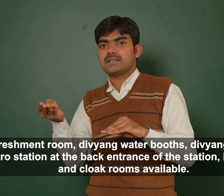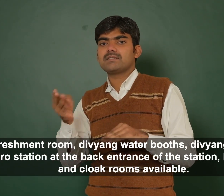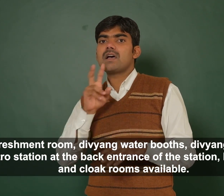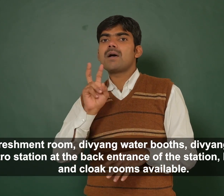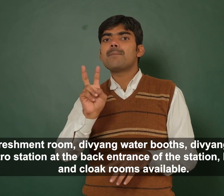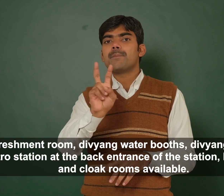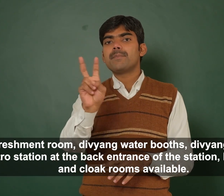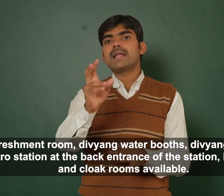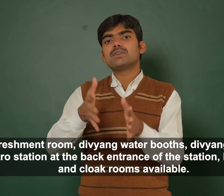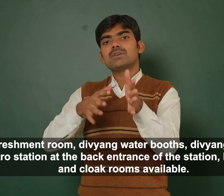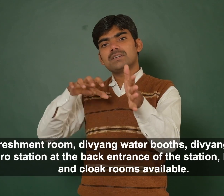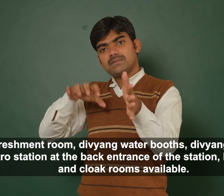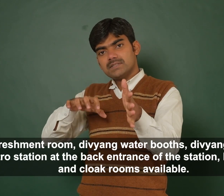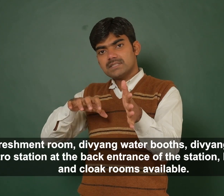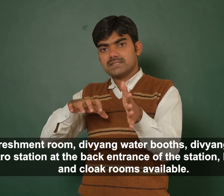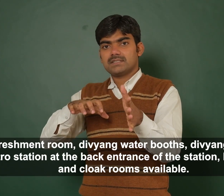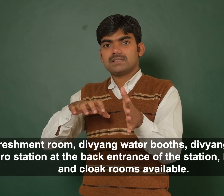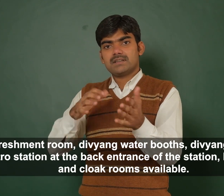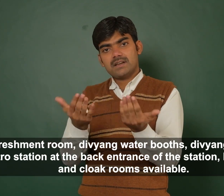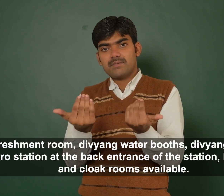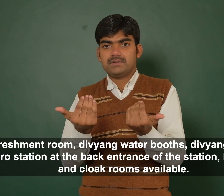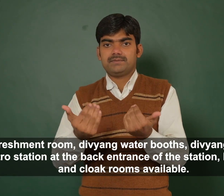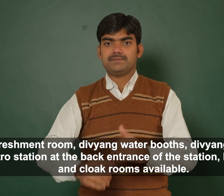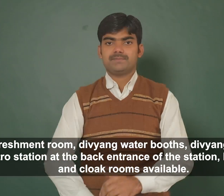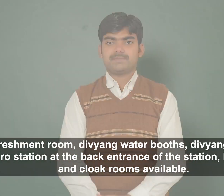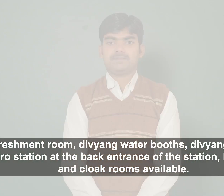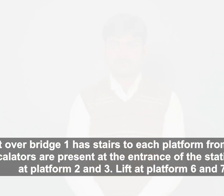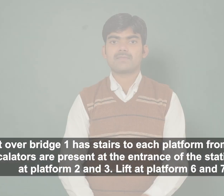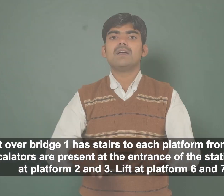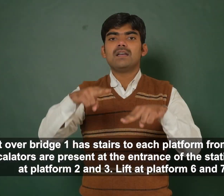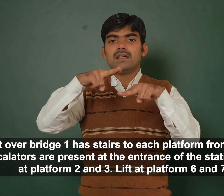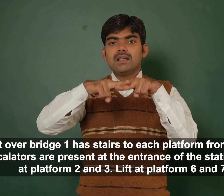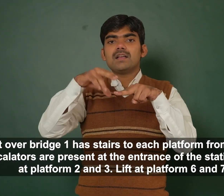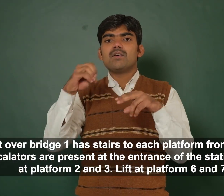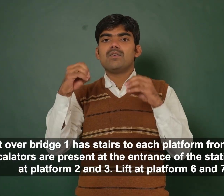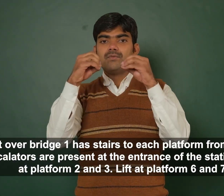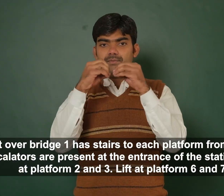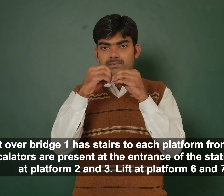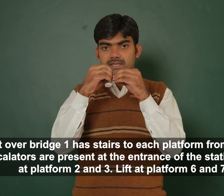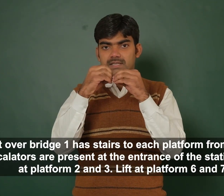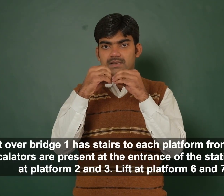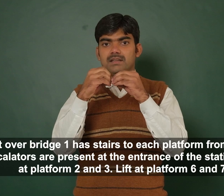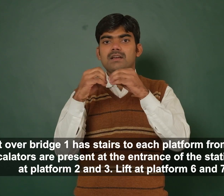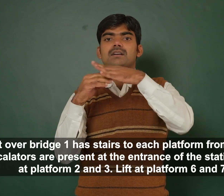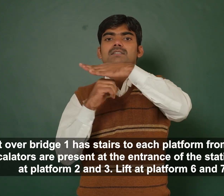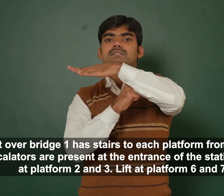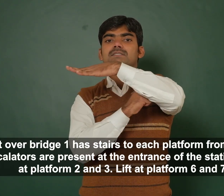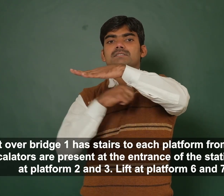station, luggage and cloakrooms available. Foot overbridge 1 has stairs